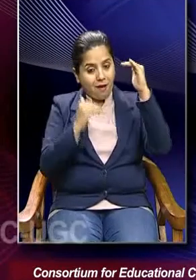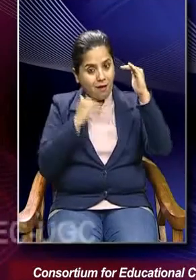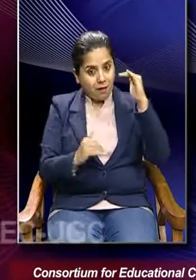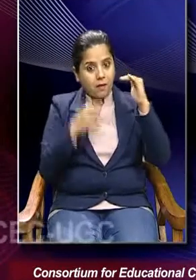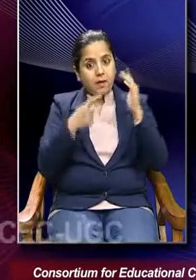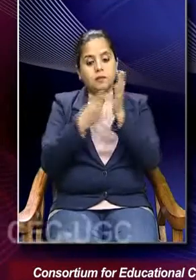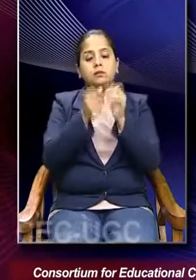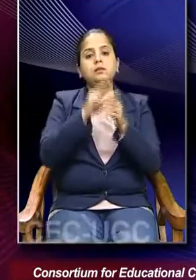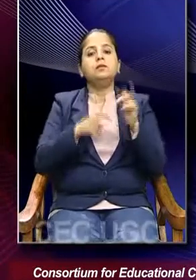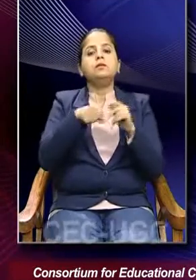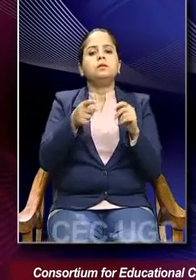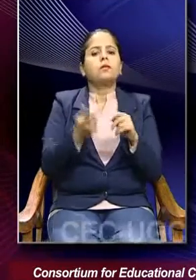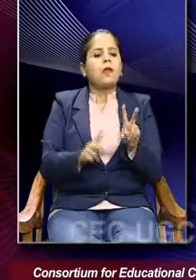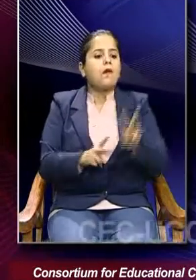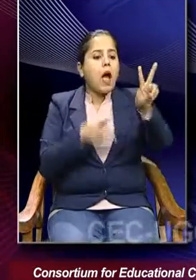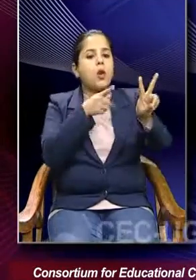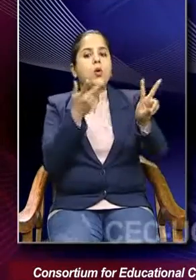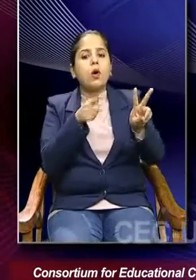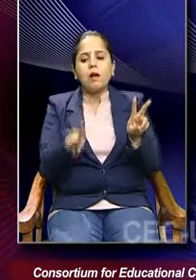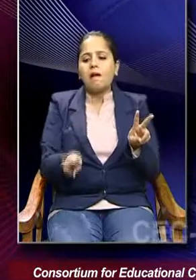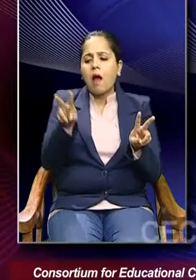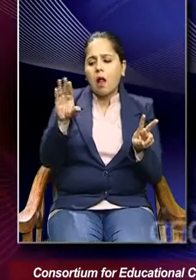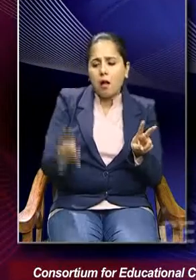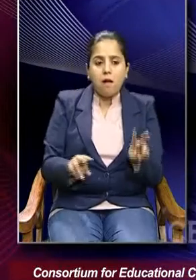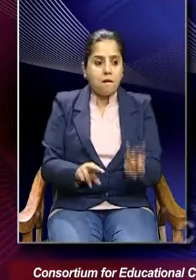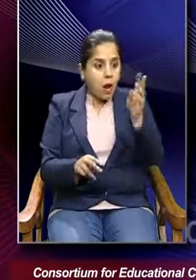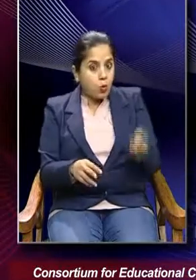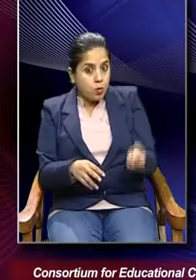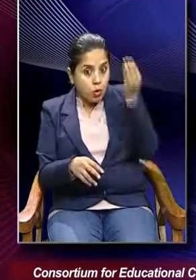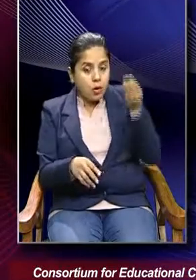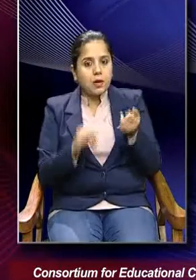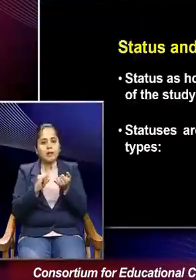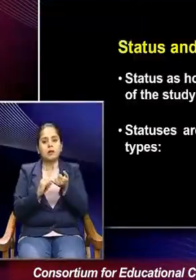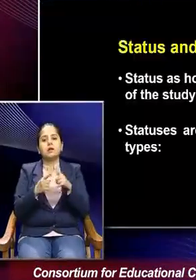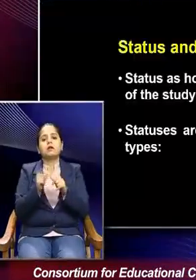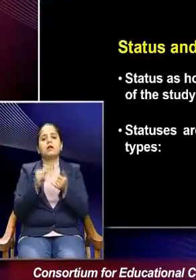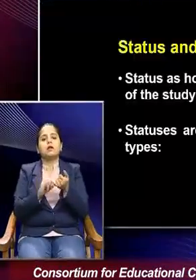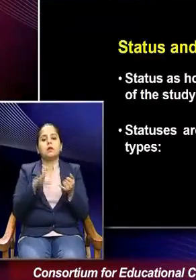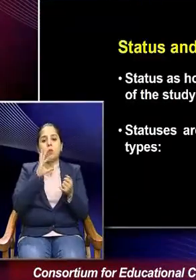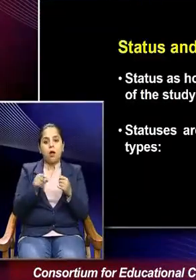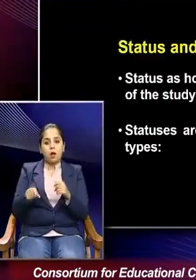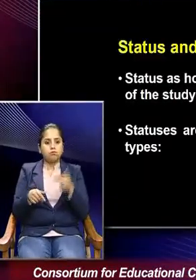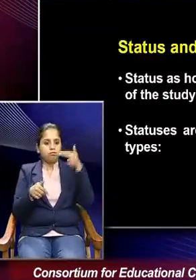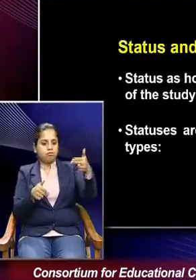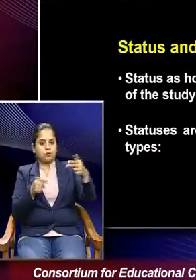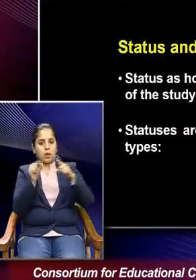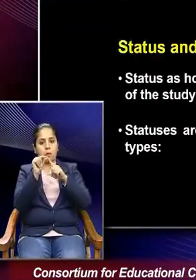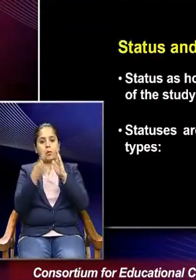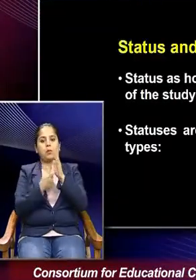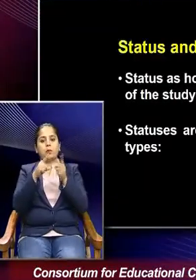of worth, in how much of worth is relevant. Status as honor or prestige is a part